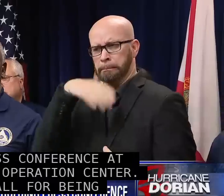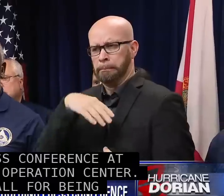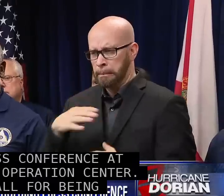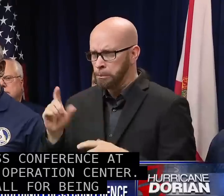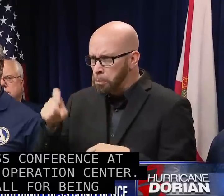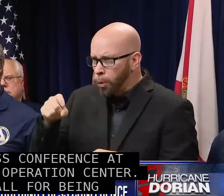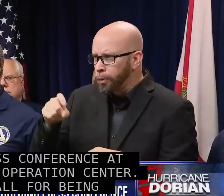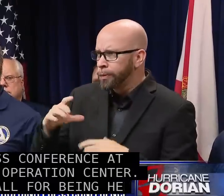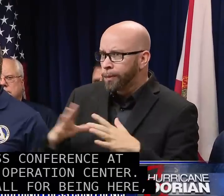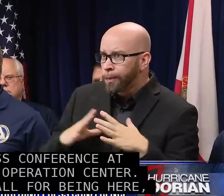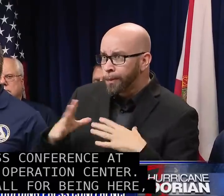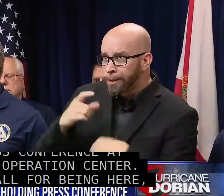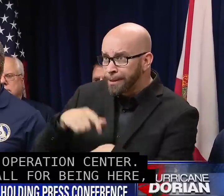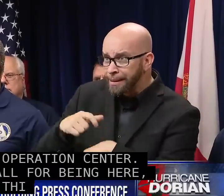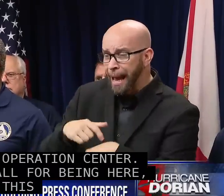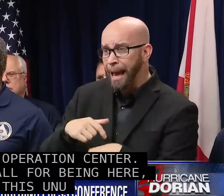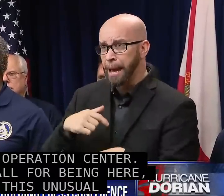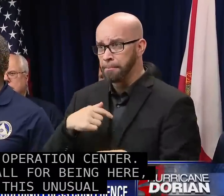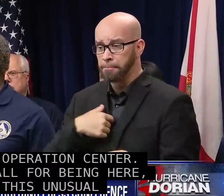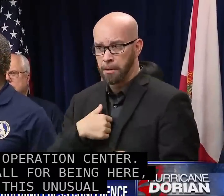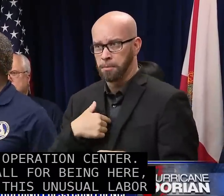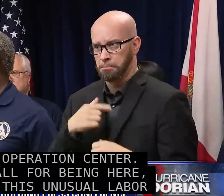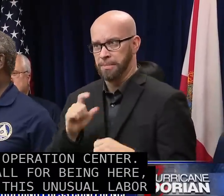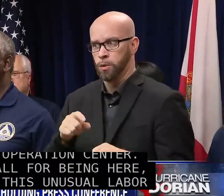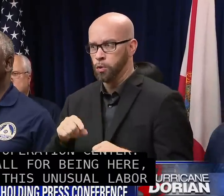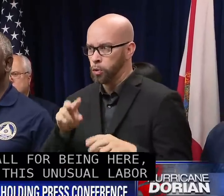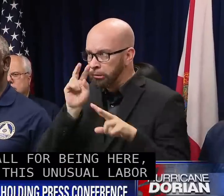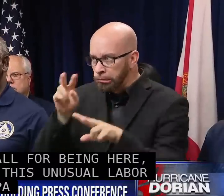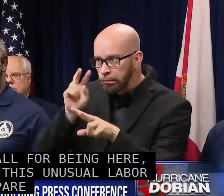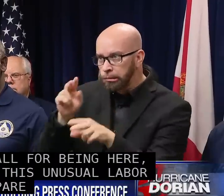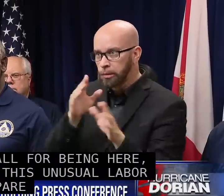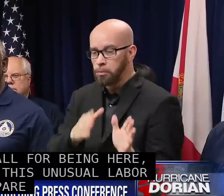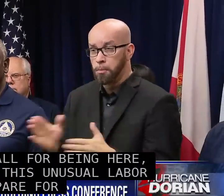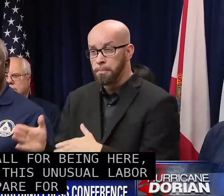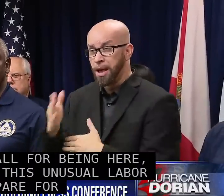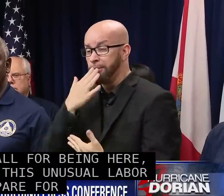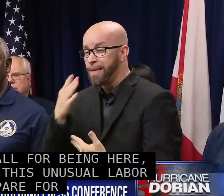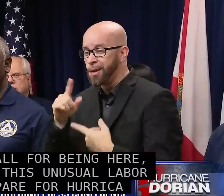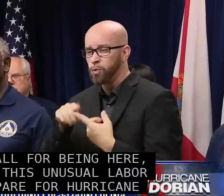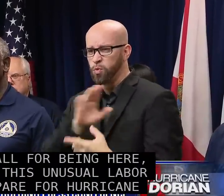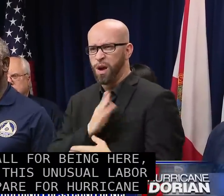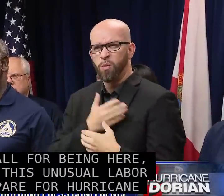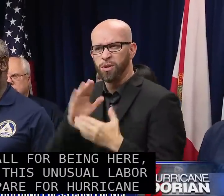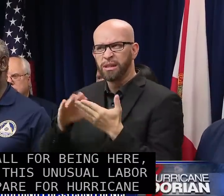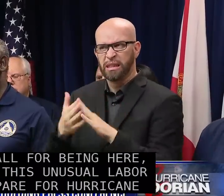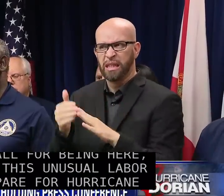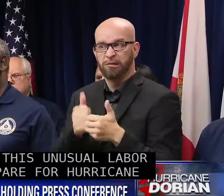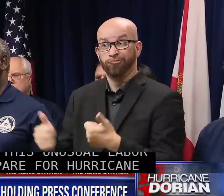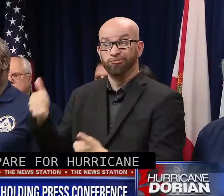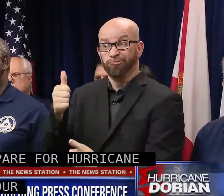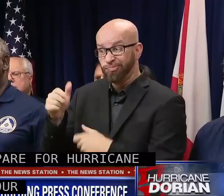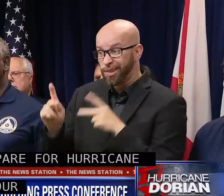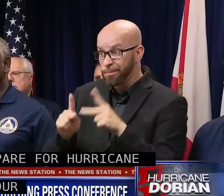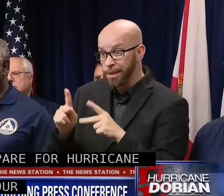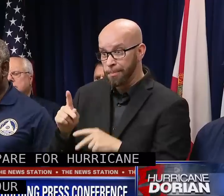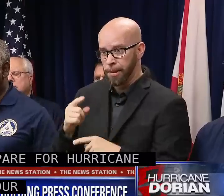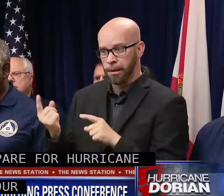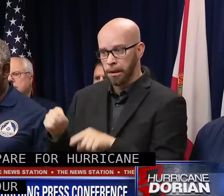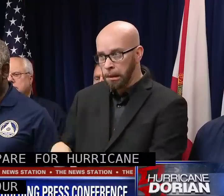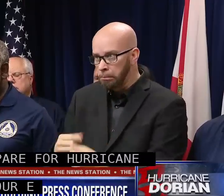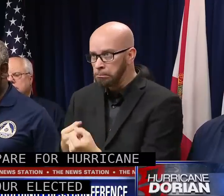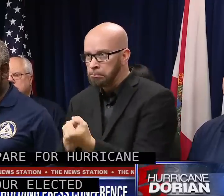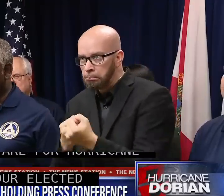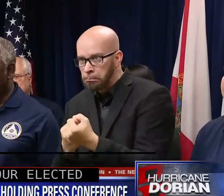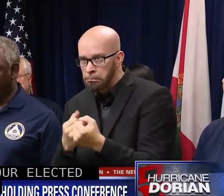we prepare for Hurricane Dorian. Thank you to our elected officials and others for being here as we